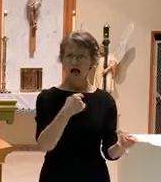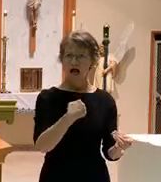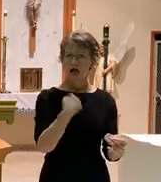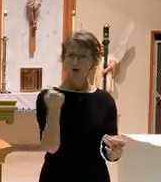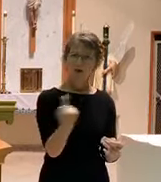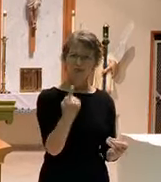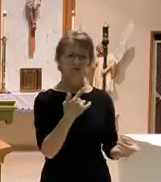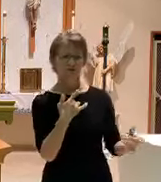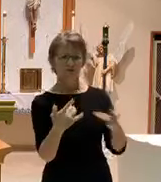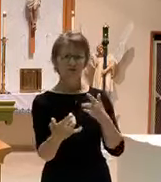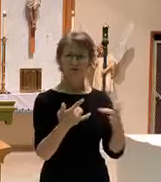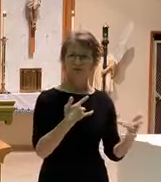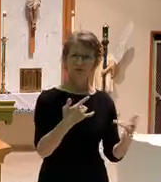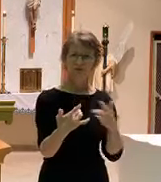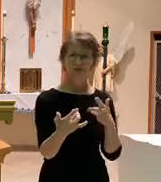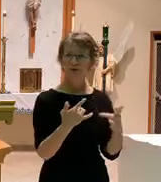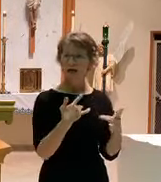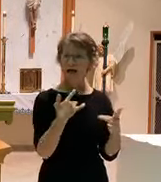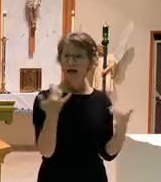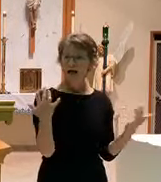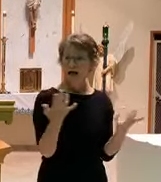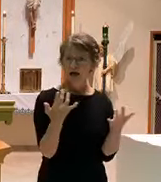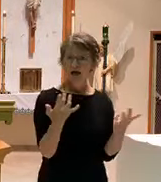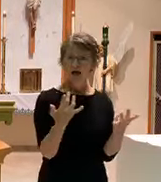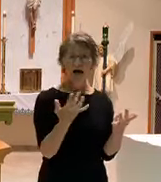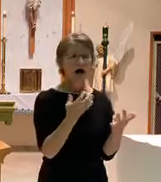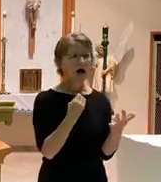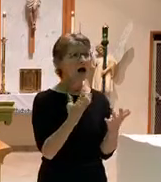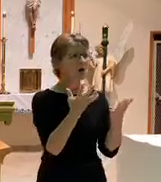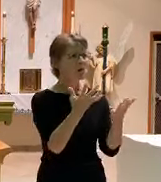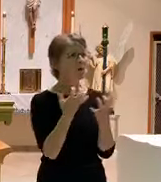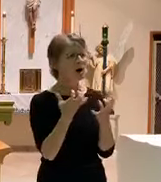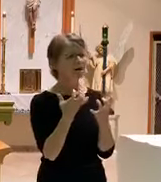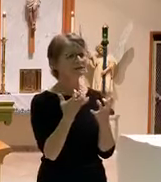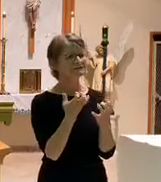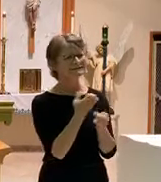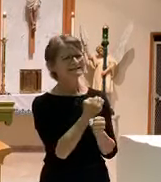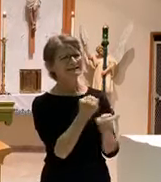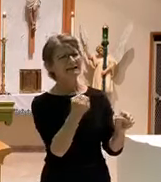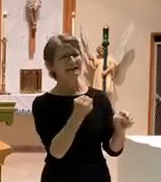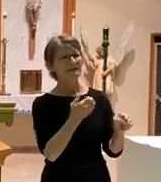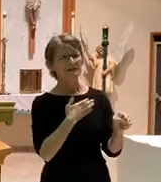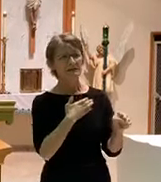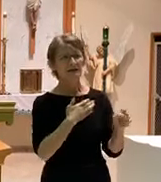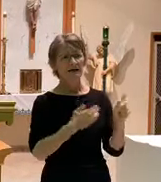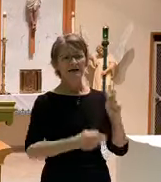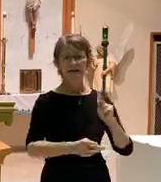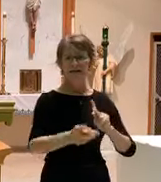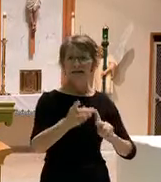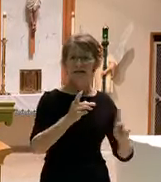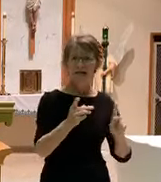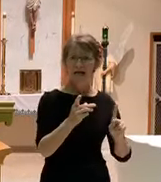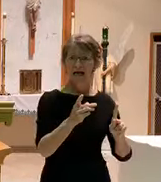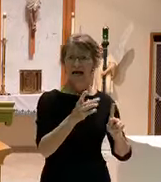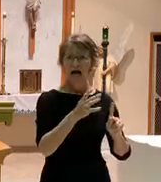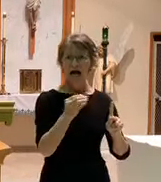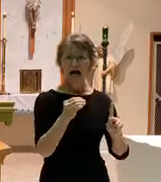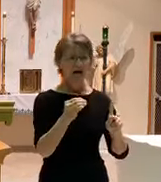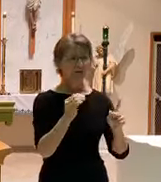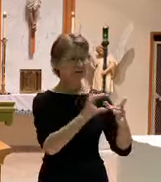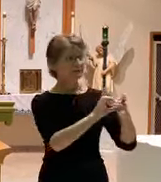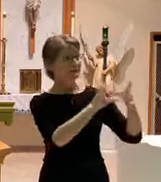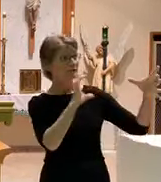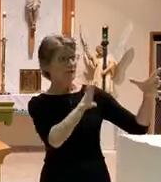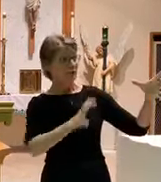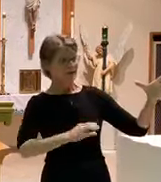constant anguish in my heart. For I could wish that I myself were accursed and cut off from Christ for the sake of my